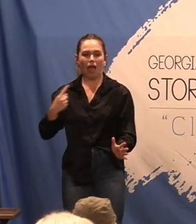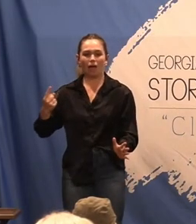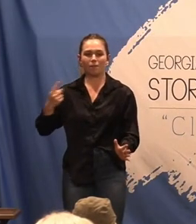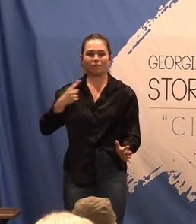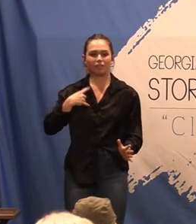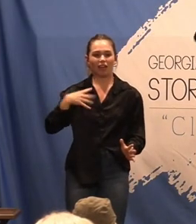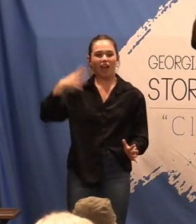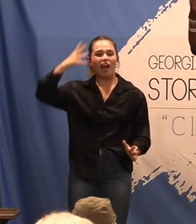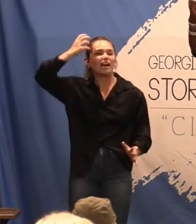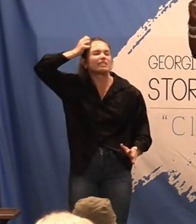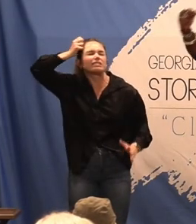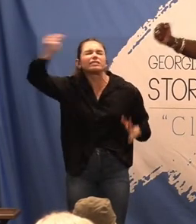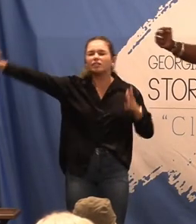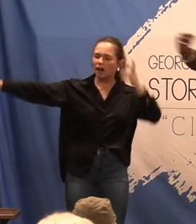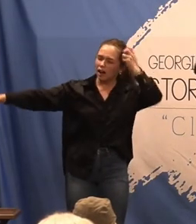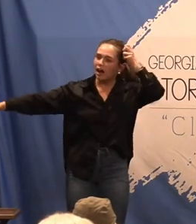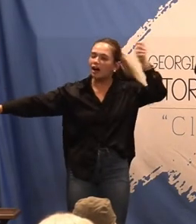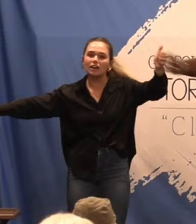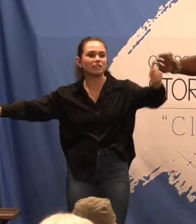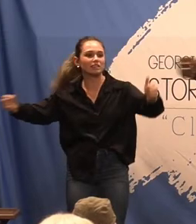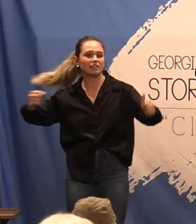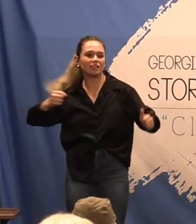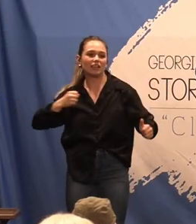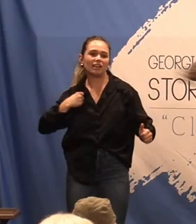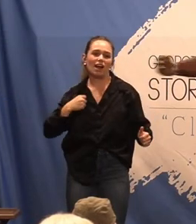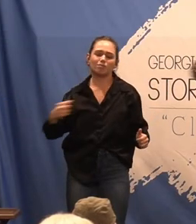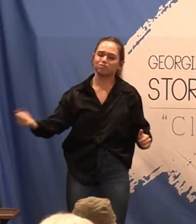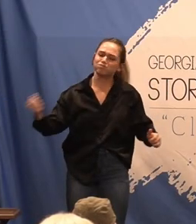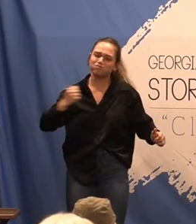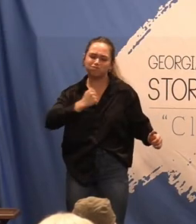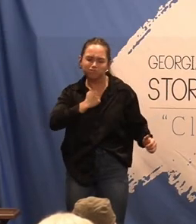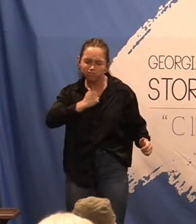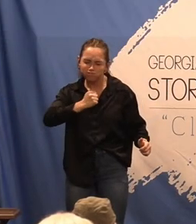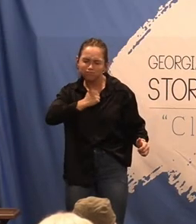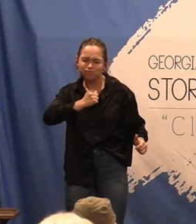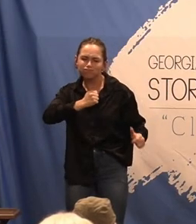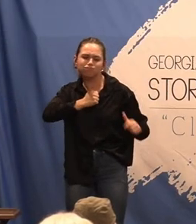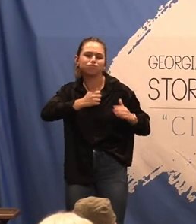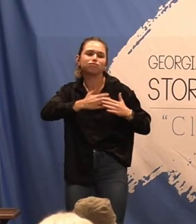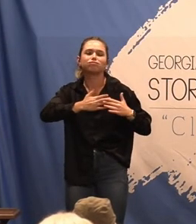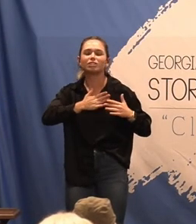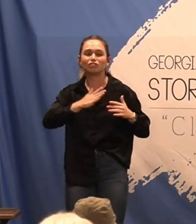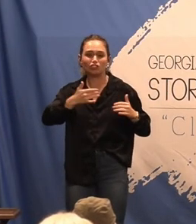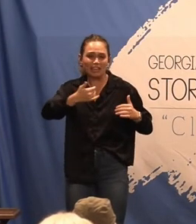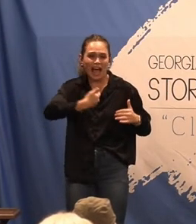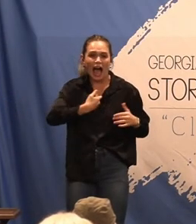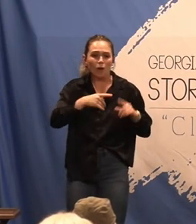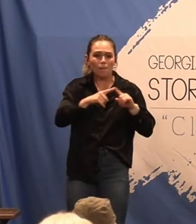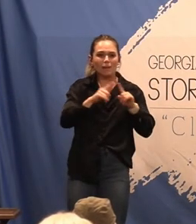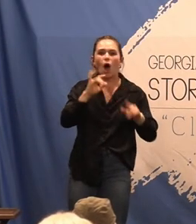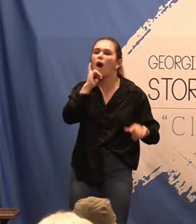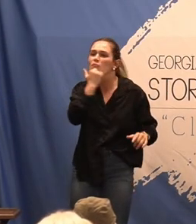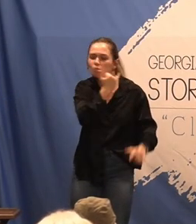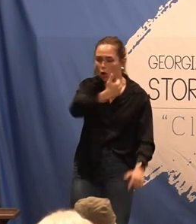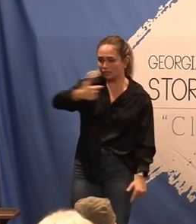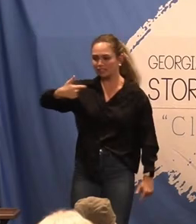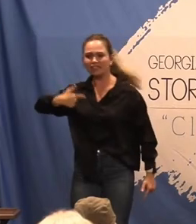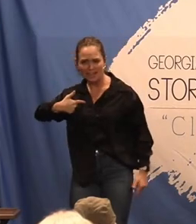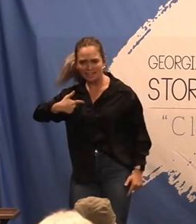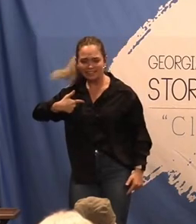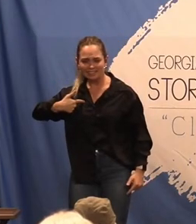a fistful of her hair out of her head. She beat her right breast over her heart. She had one, but on the wrong side.